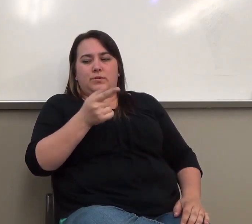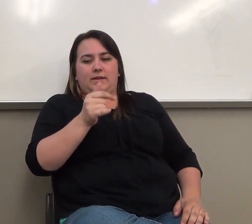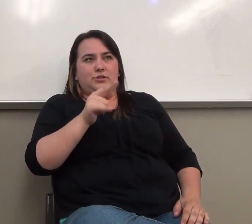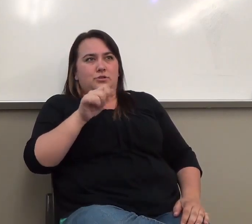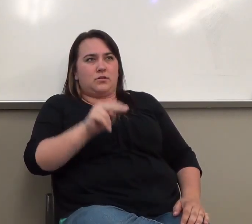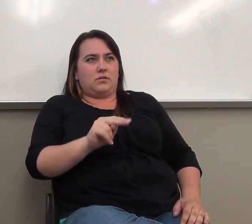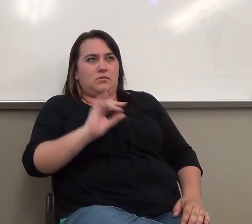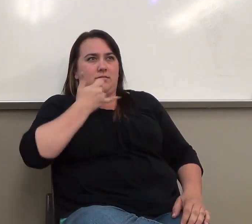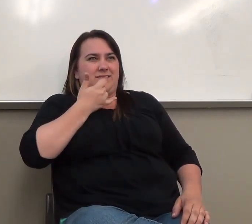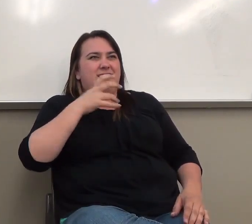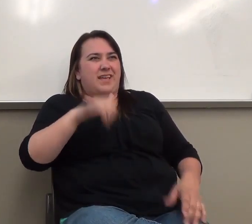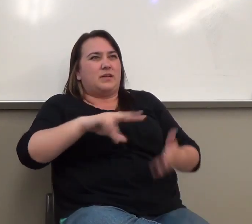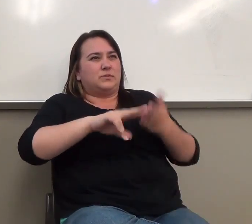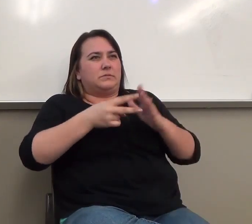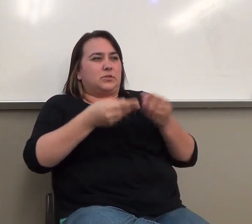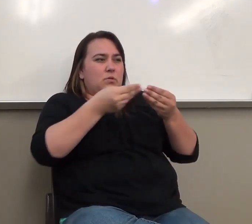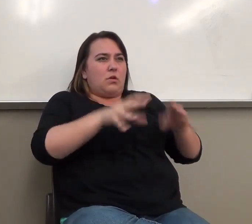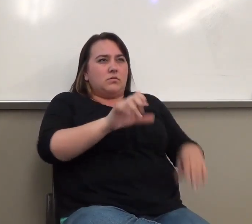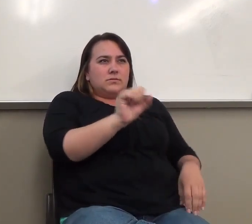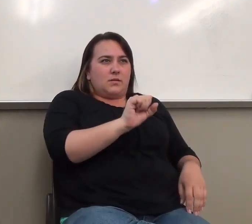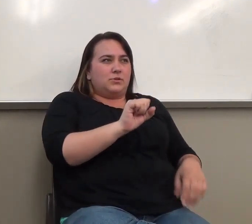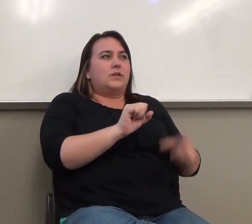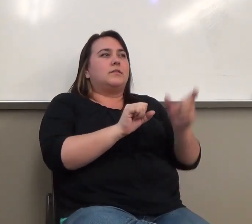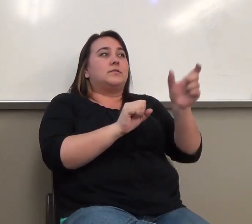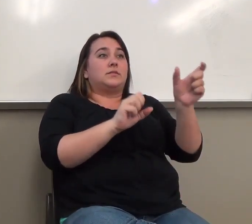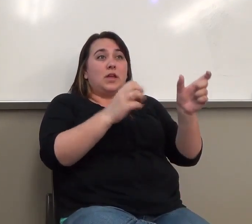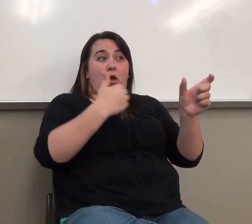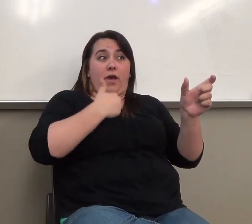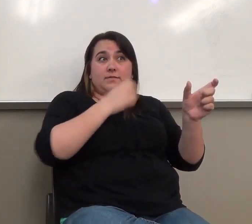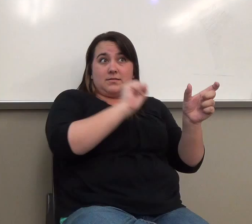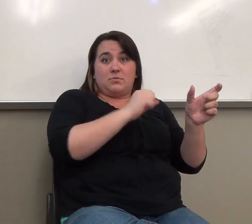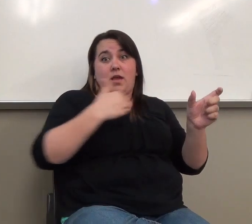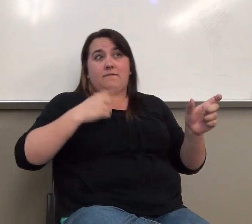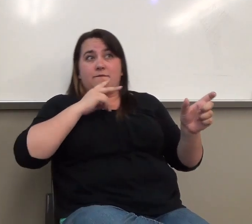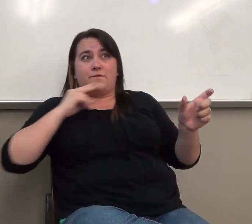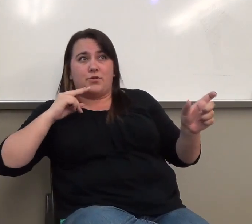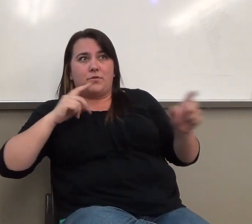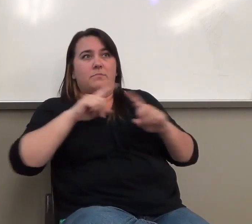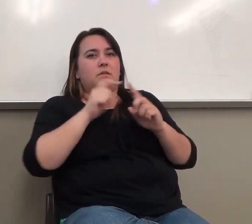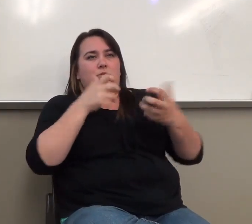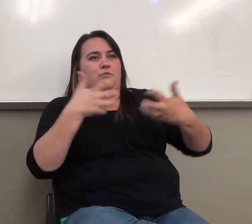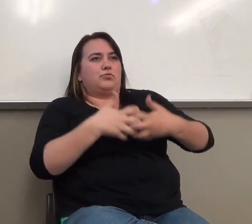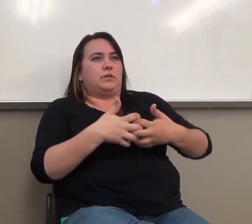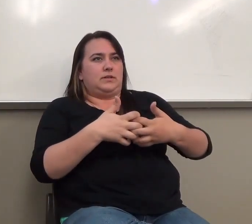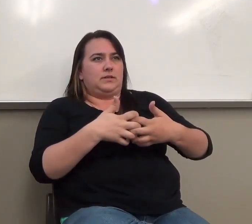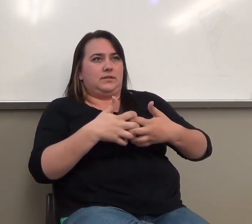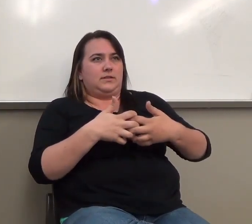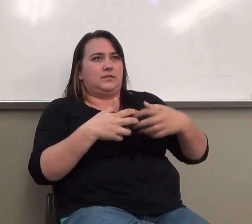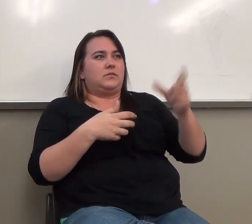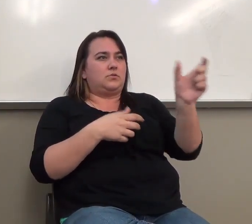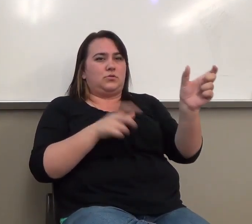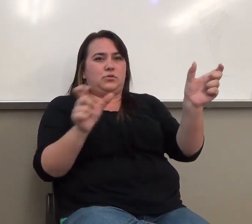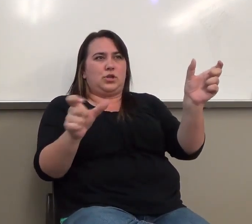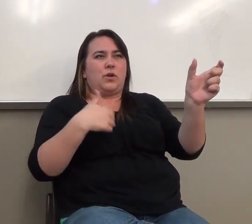and the verb that you got lost. So either way you want to think of it. Does that make sense? So this is what we're really